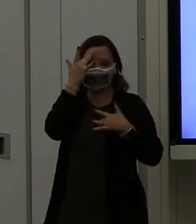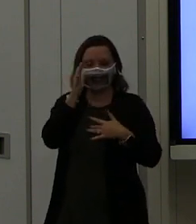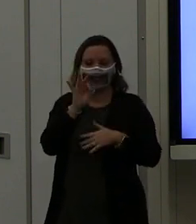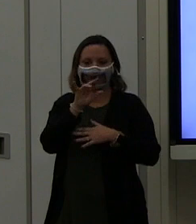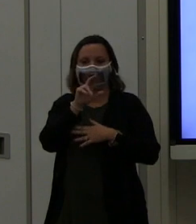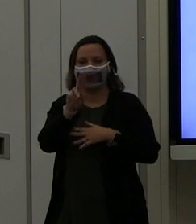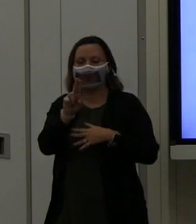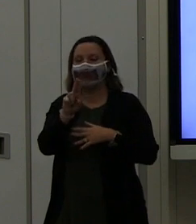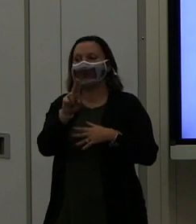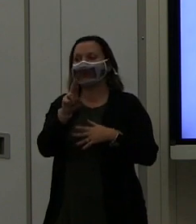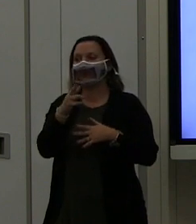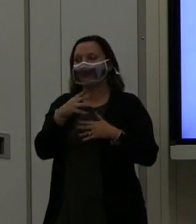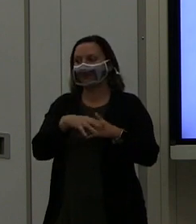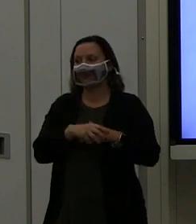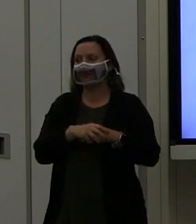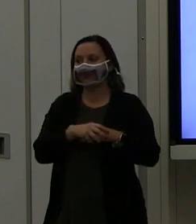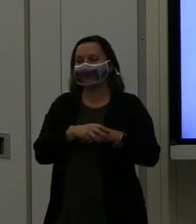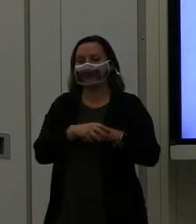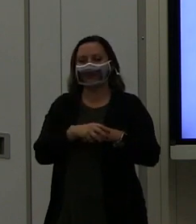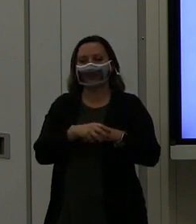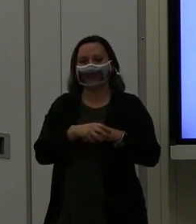attending more often in a typical year.